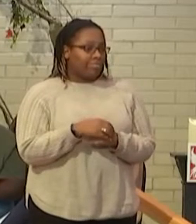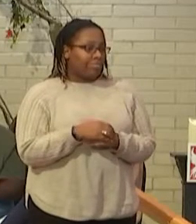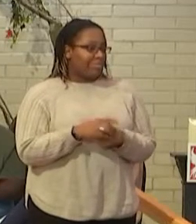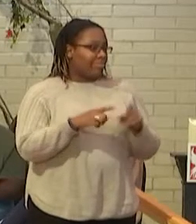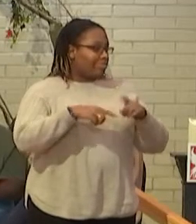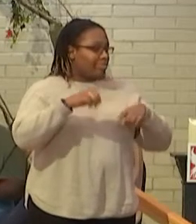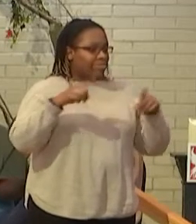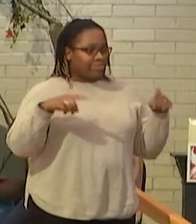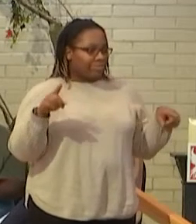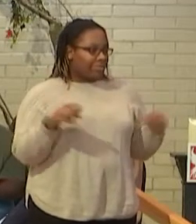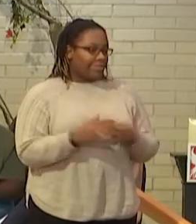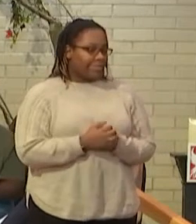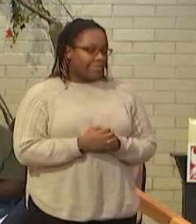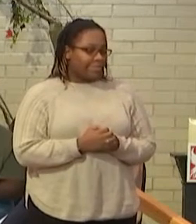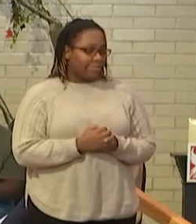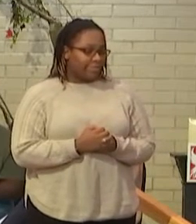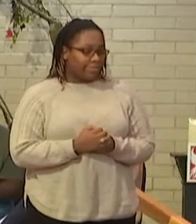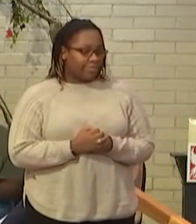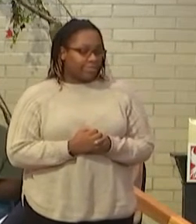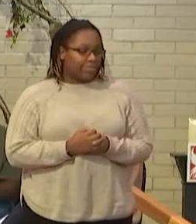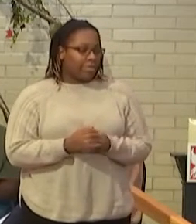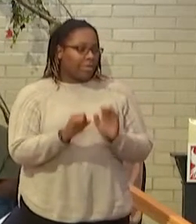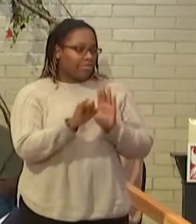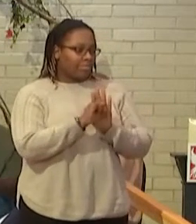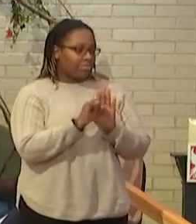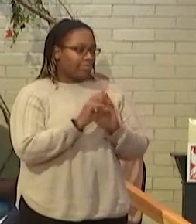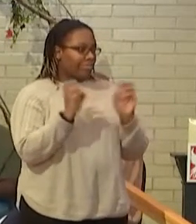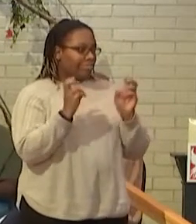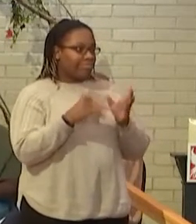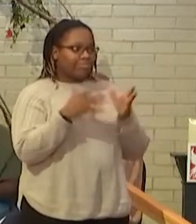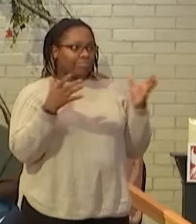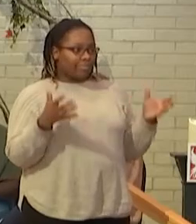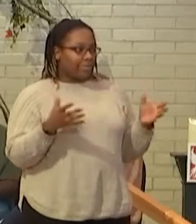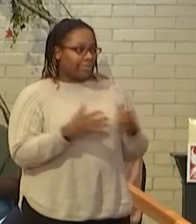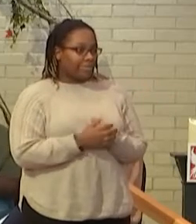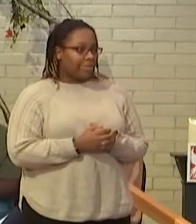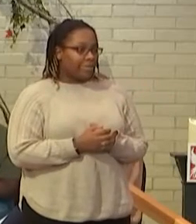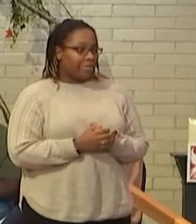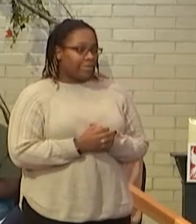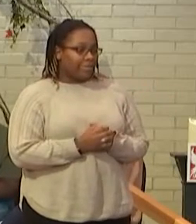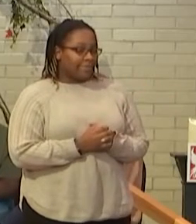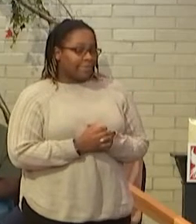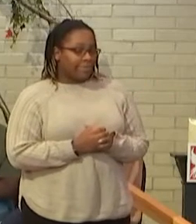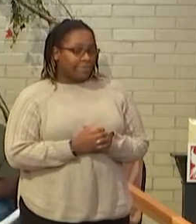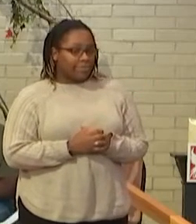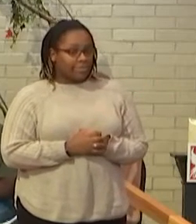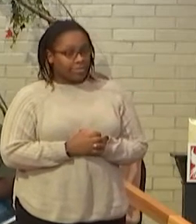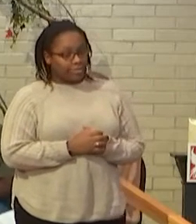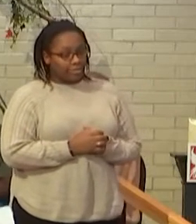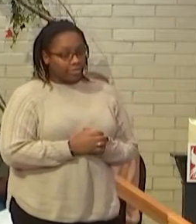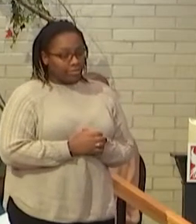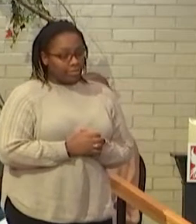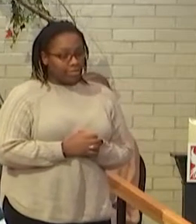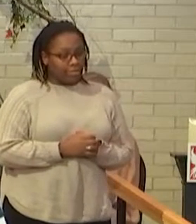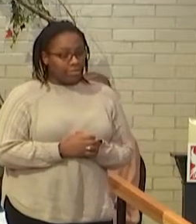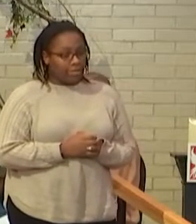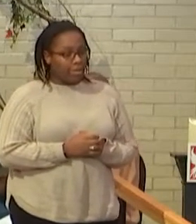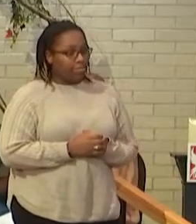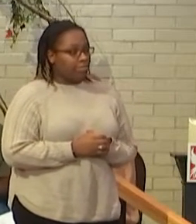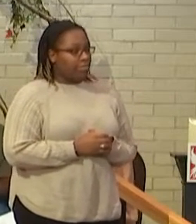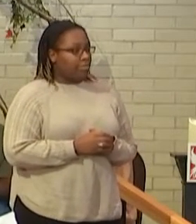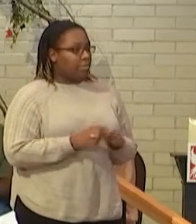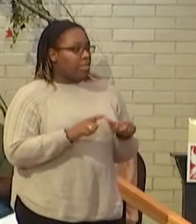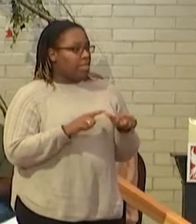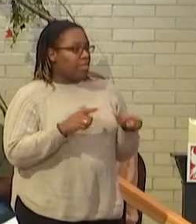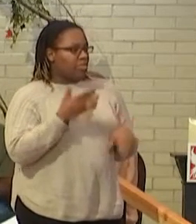things. And identity is a big topic, but one window into that is the language that people